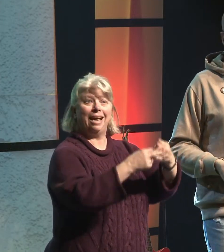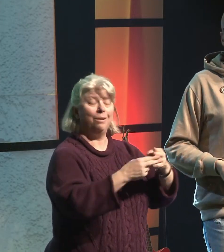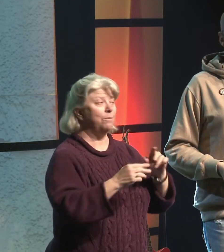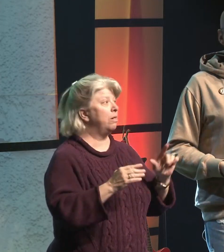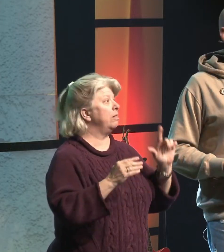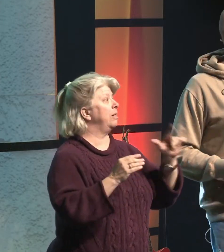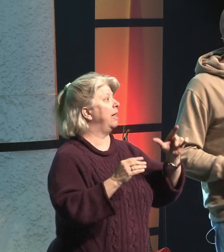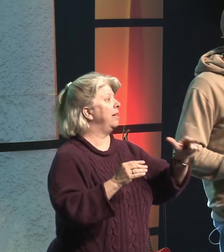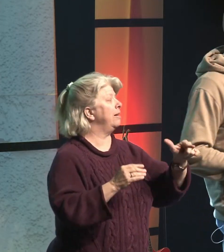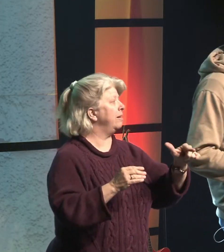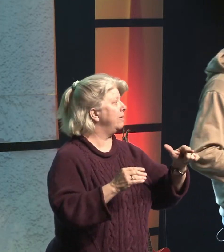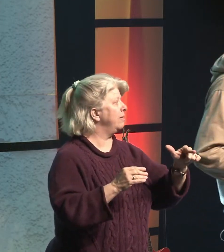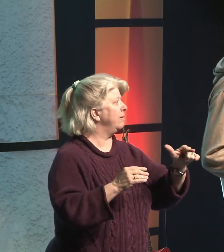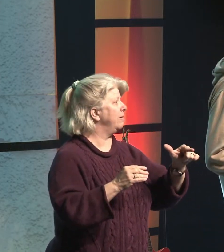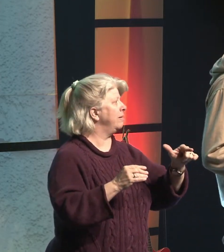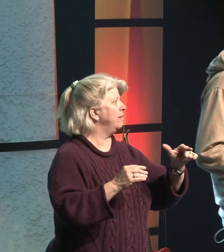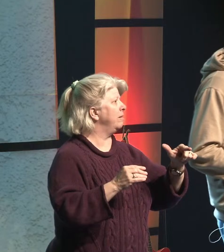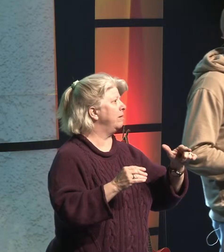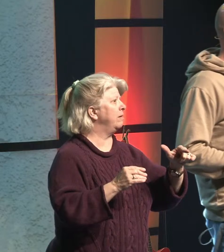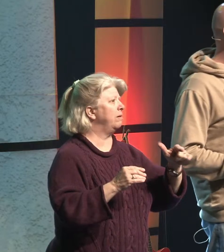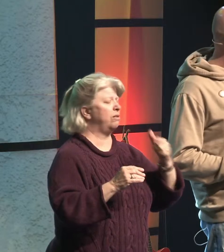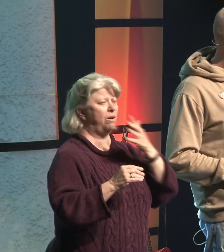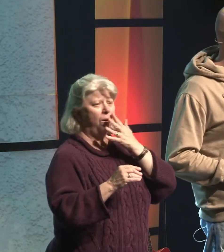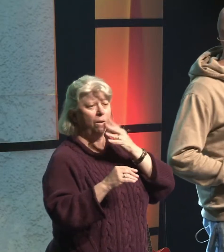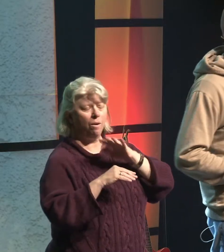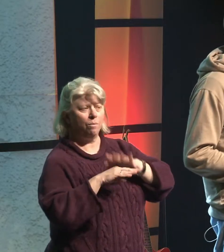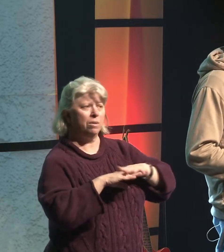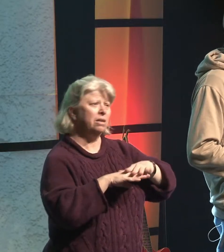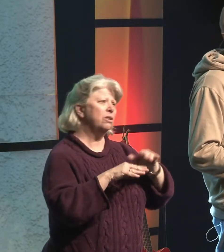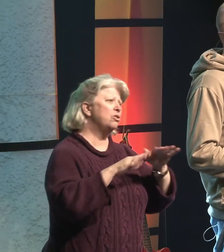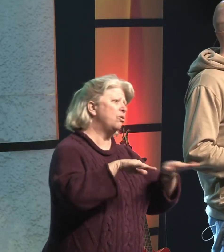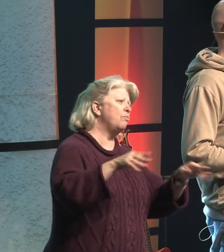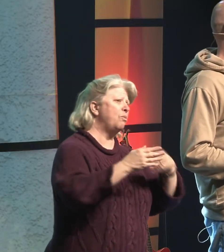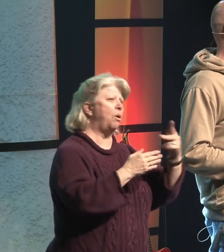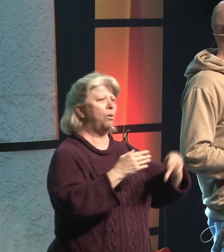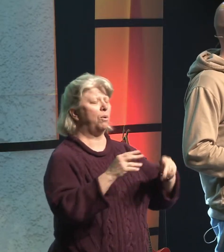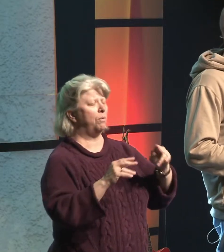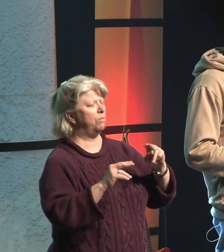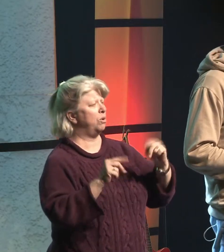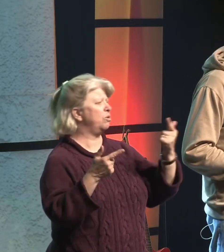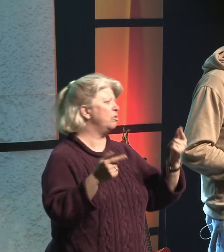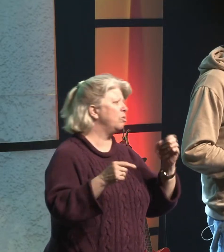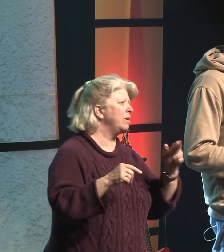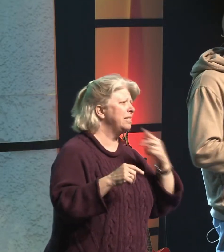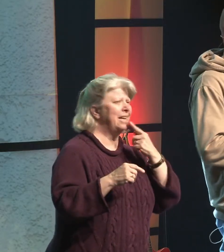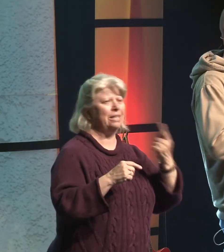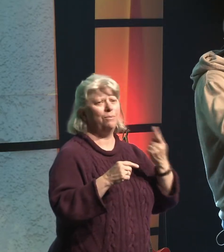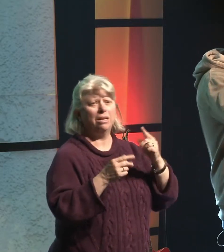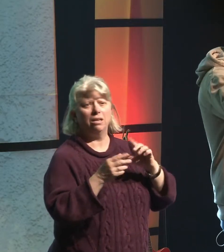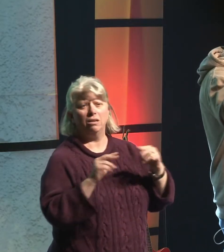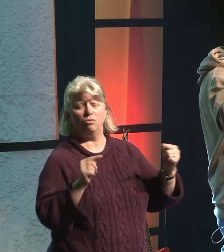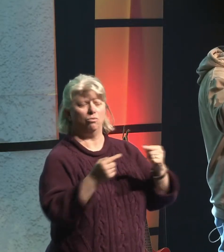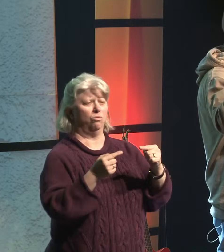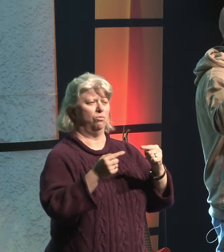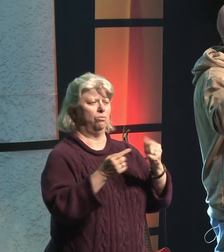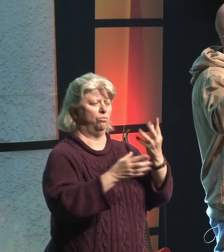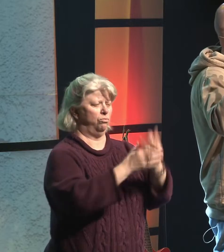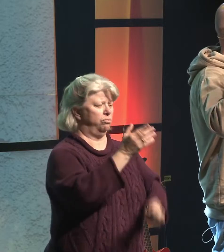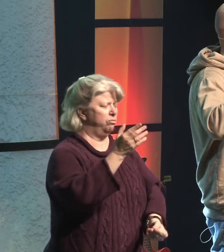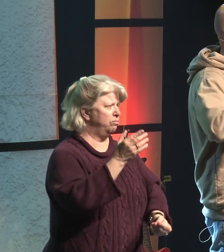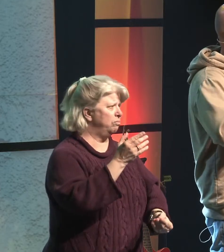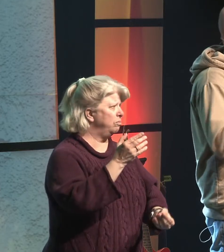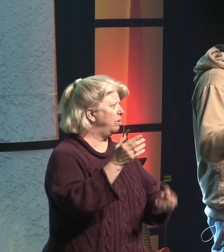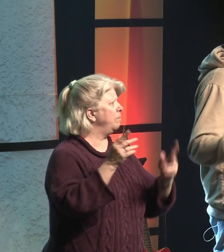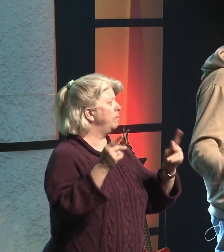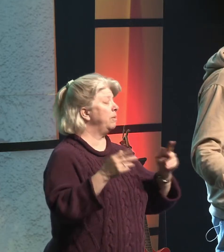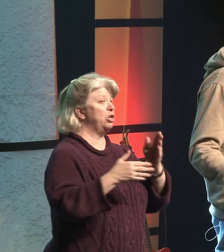when the carpet isn't the right color, or the children's program isn't going the way they want it to, or you say something, then it's like poof, gone. And